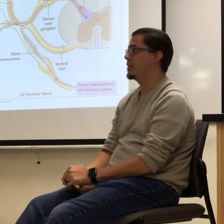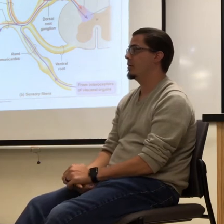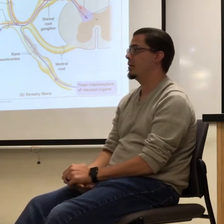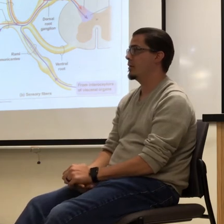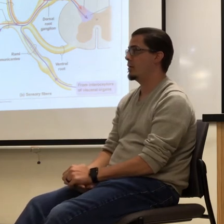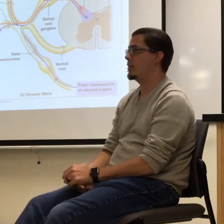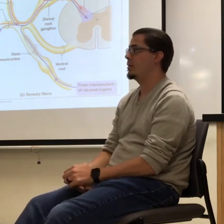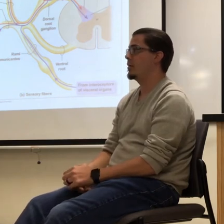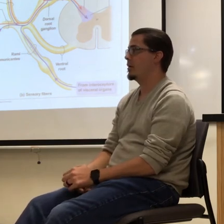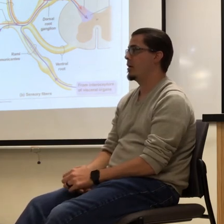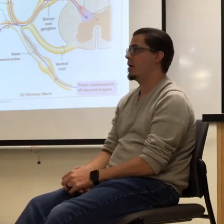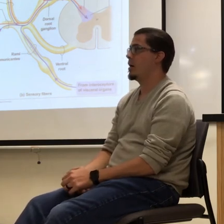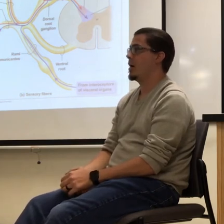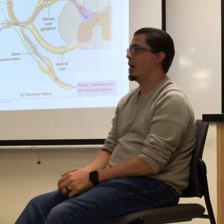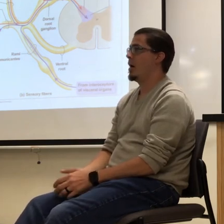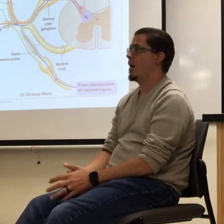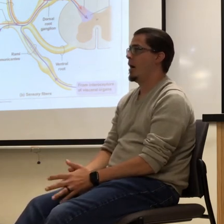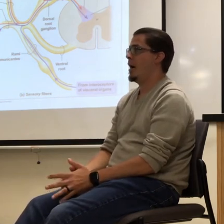somatic and visceral.